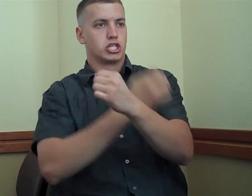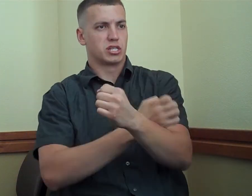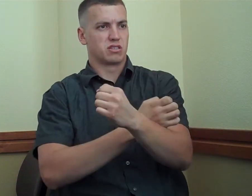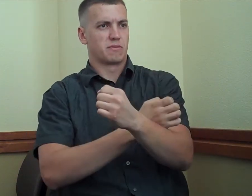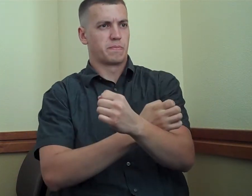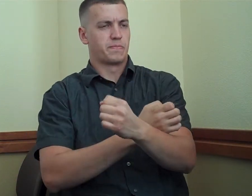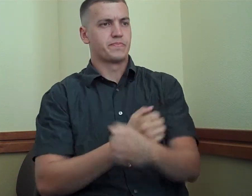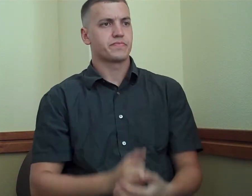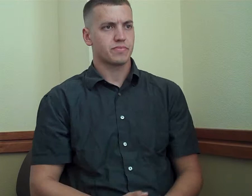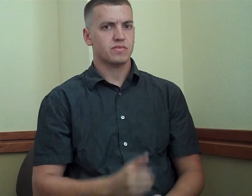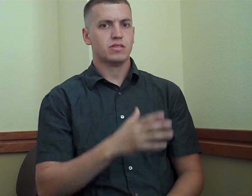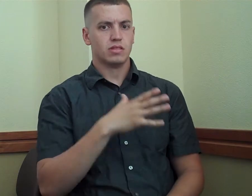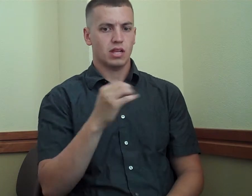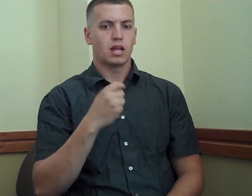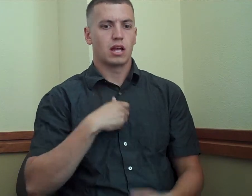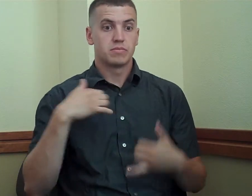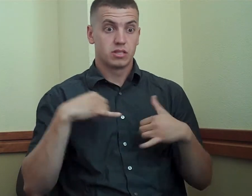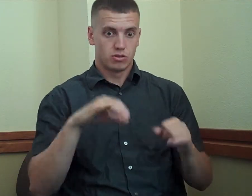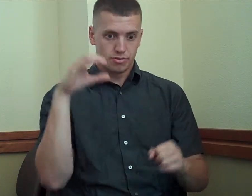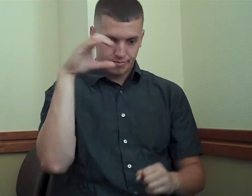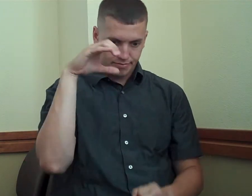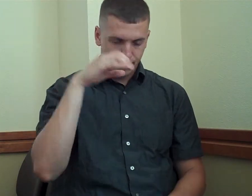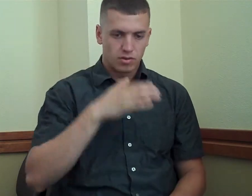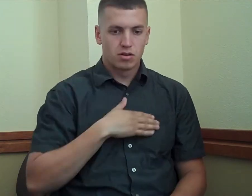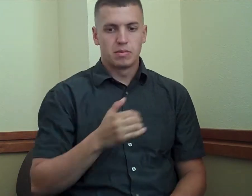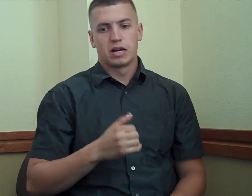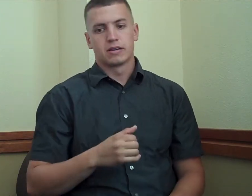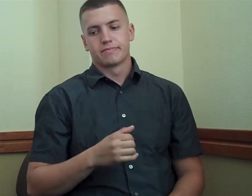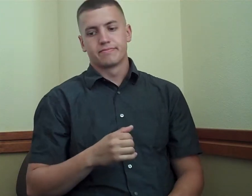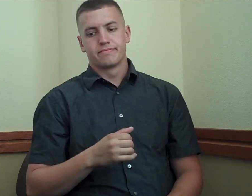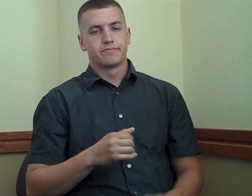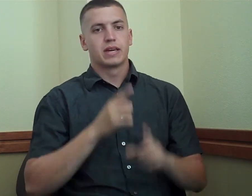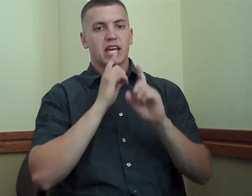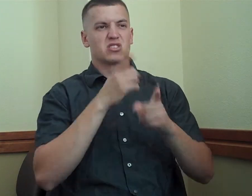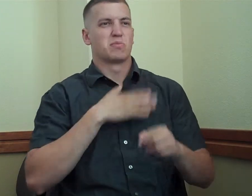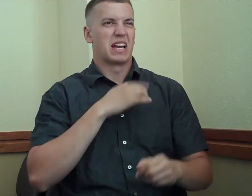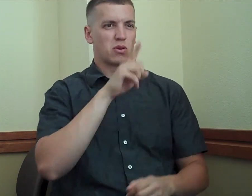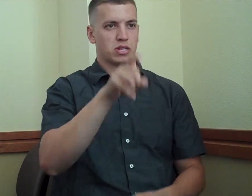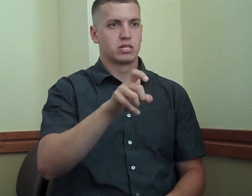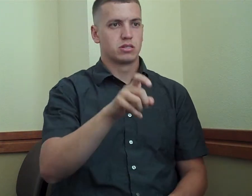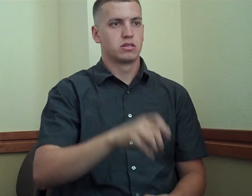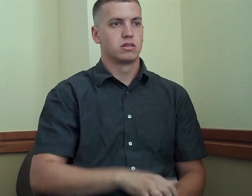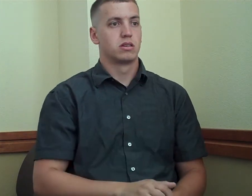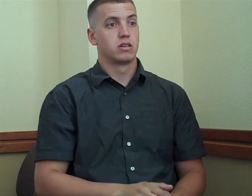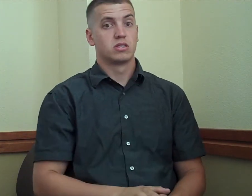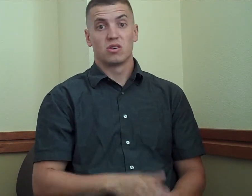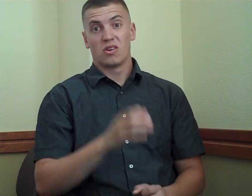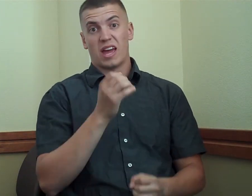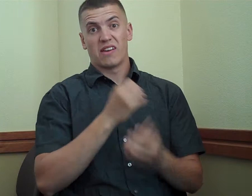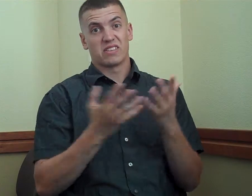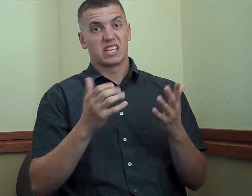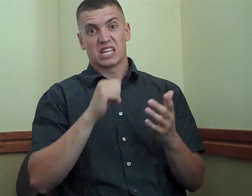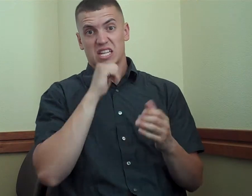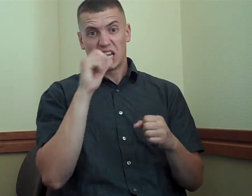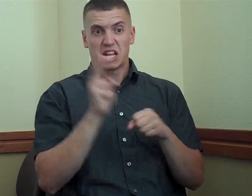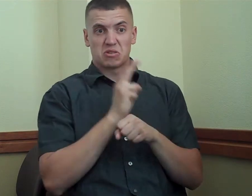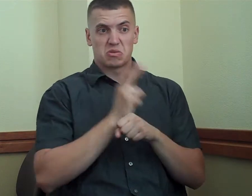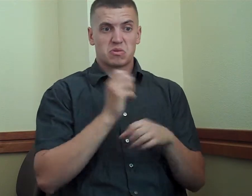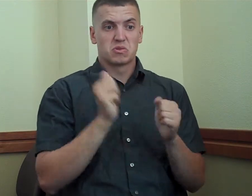was still true. Well, it is, because everything that can't be used for anything else is made into a fuel that can be used as a renewable